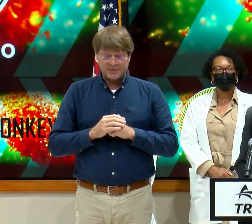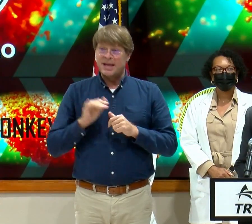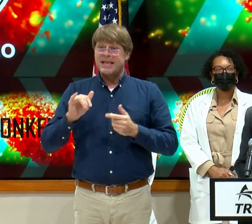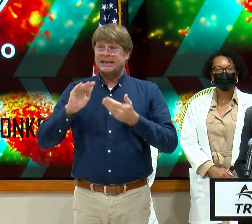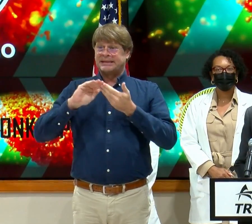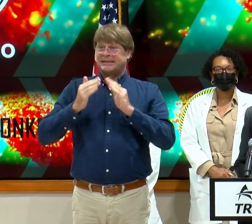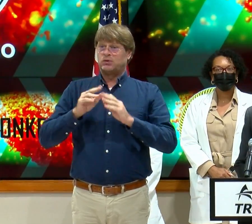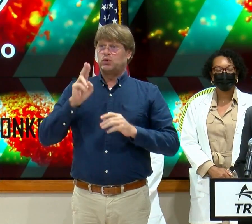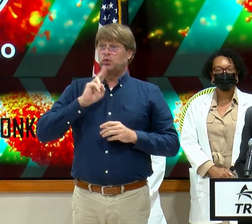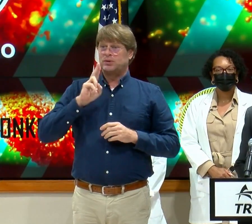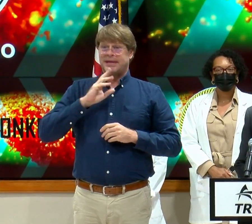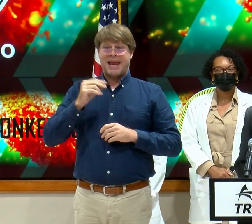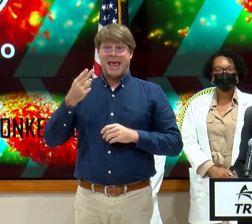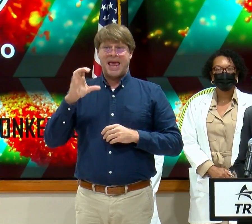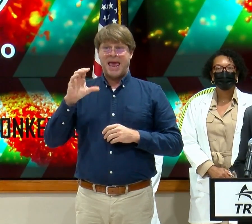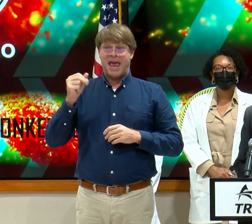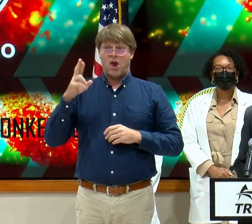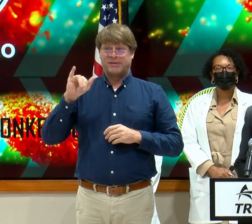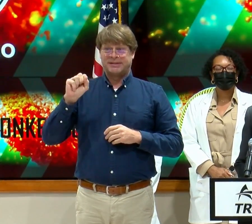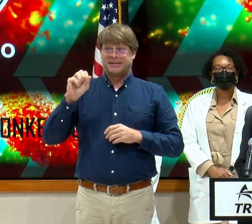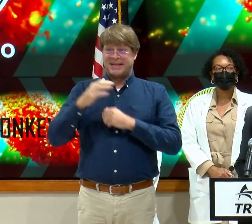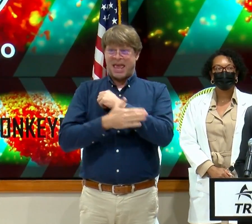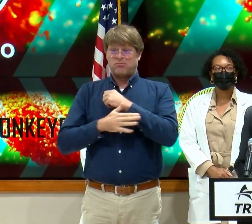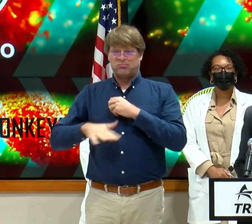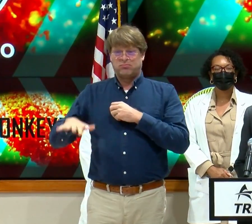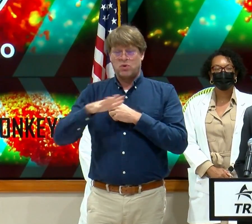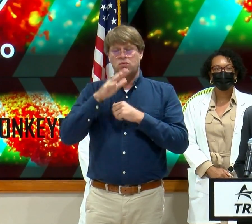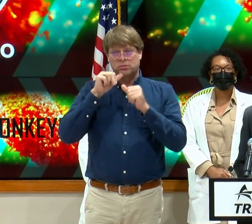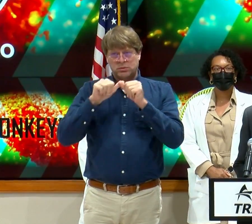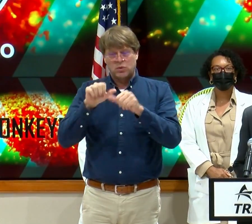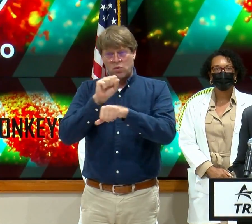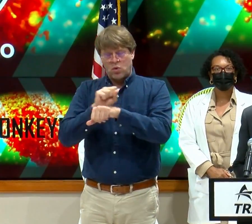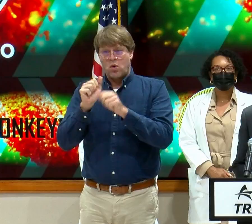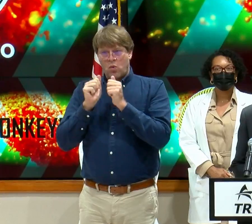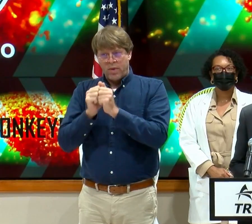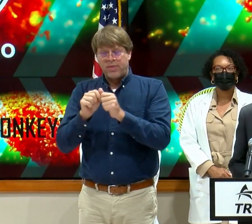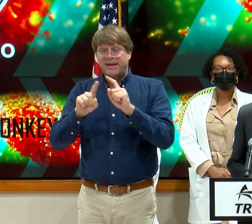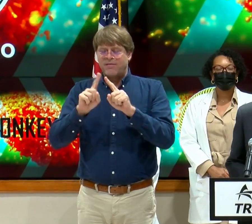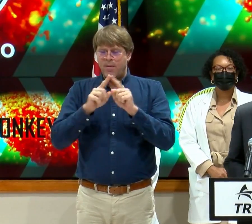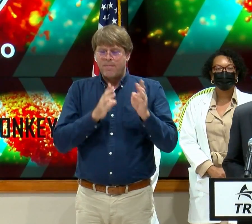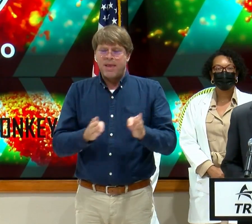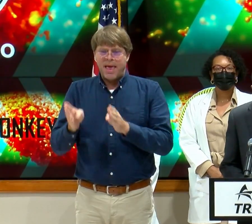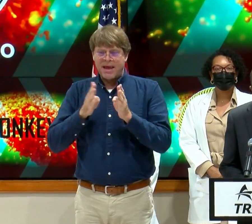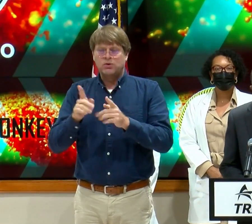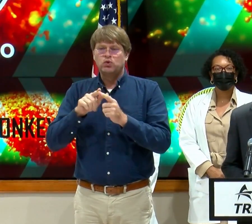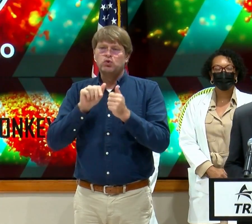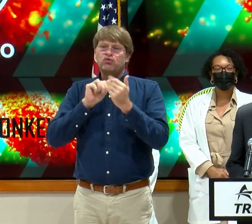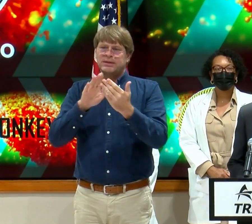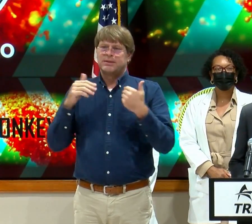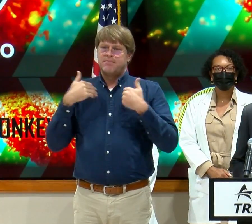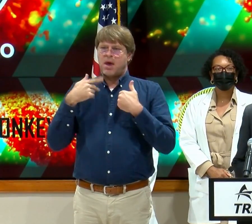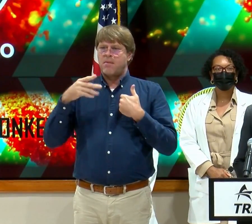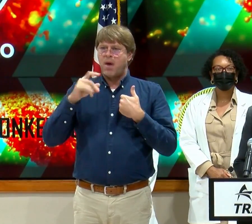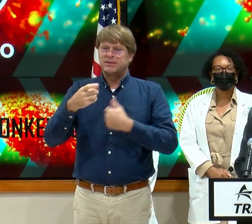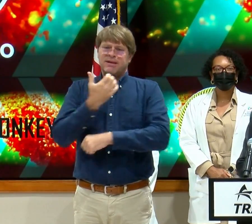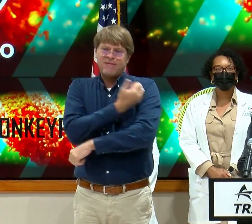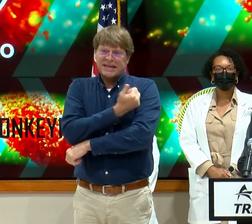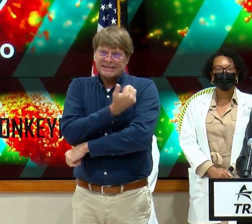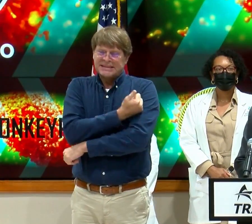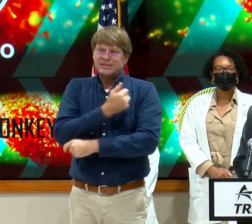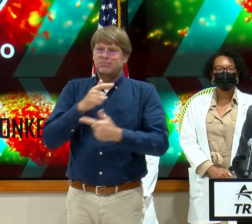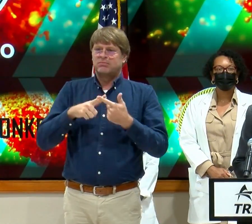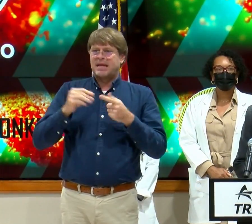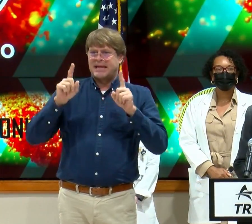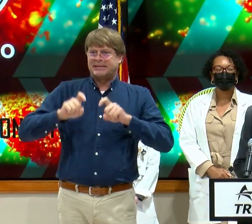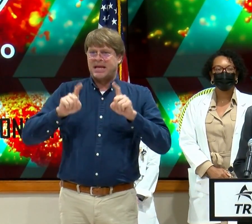The City of Houston and Harris County will continue collaborating on a strategy to address monkeypox vaccines